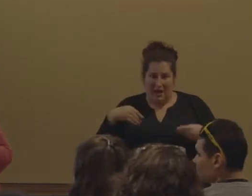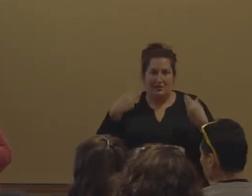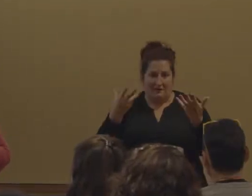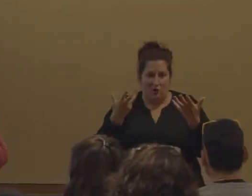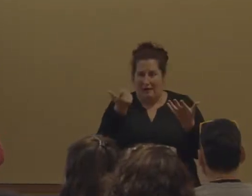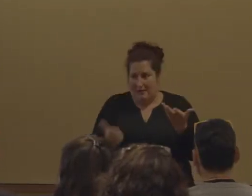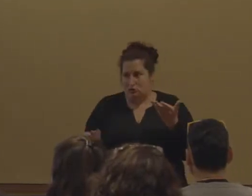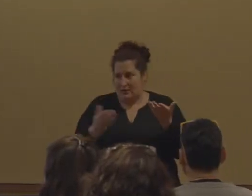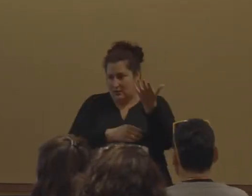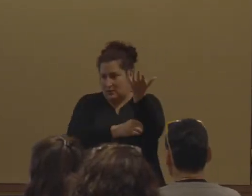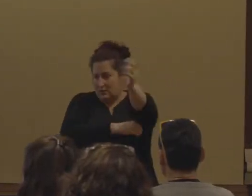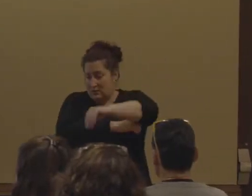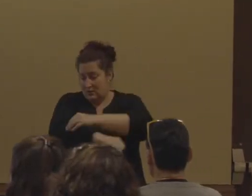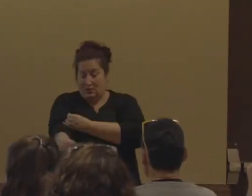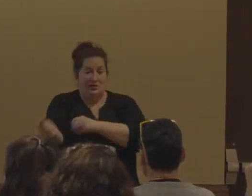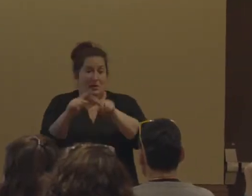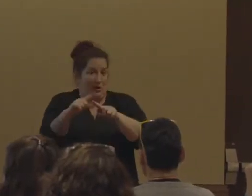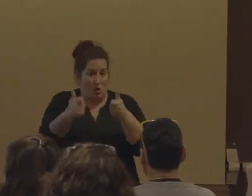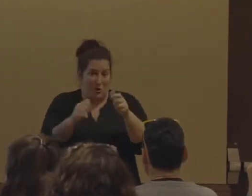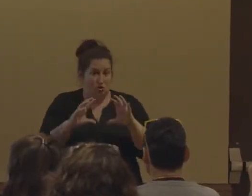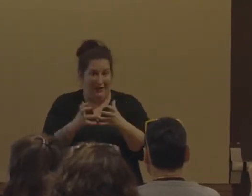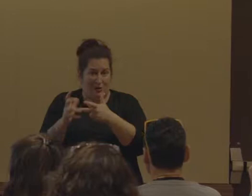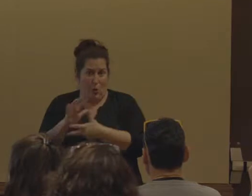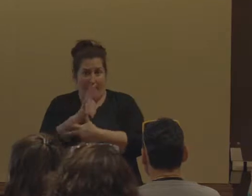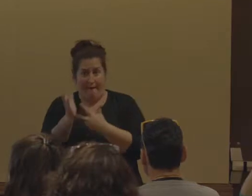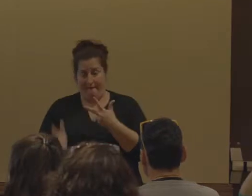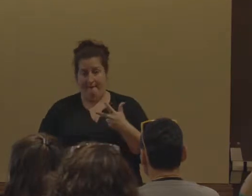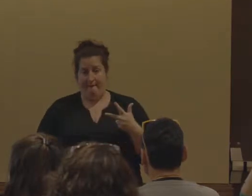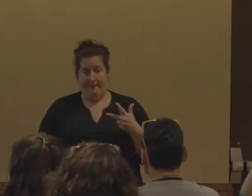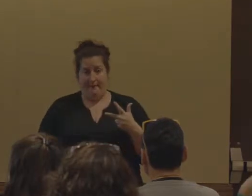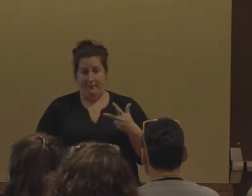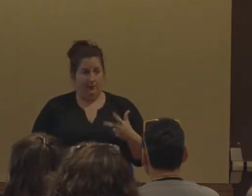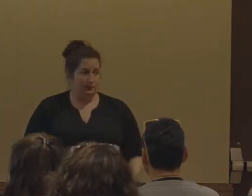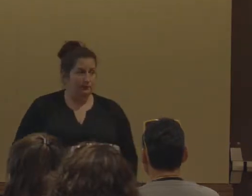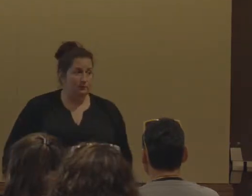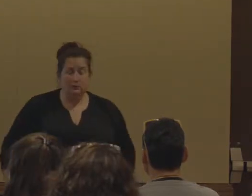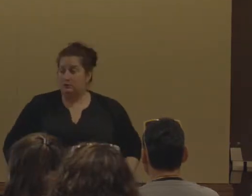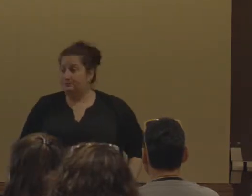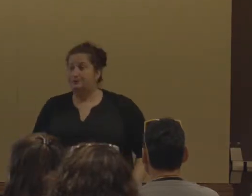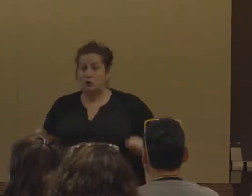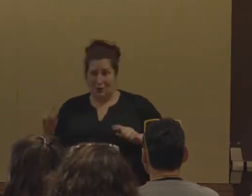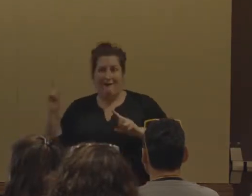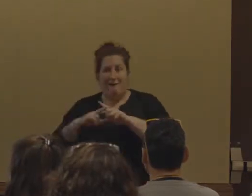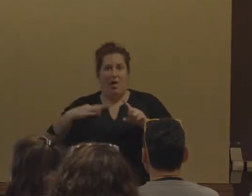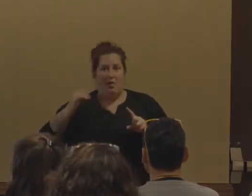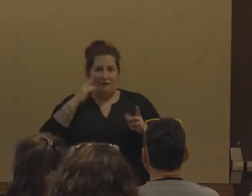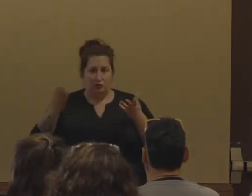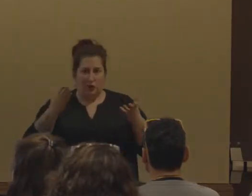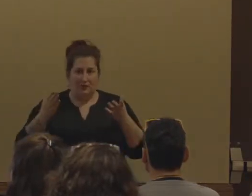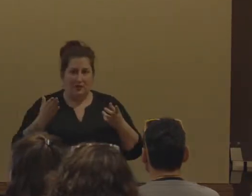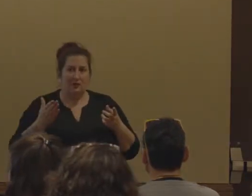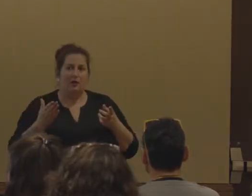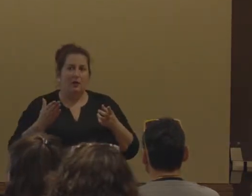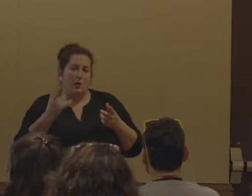any services. It depends on which category she falls into. Yeah. And you can apply for services over and over. We don't have a